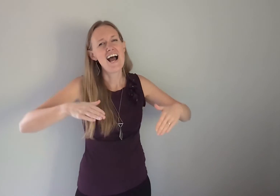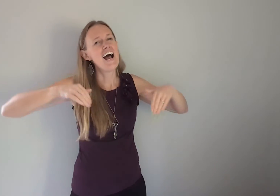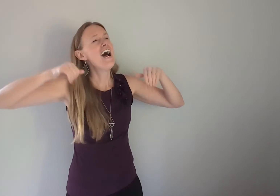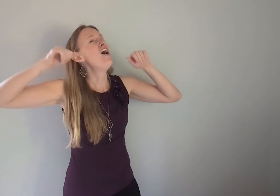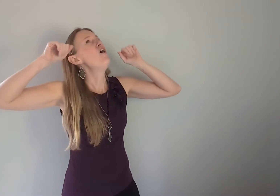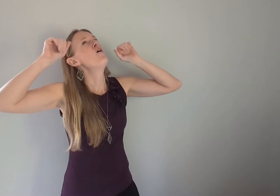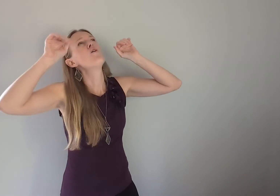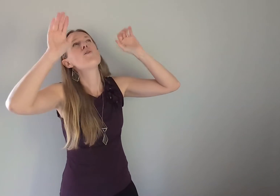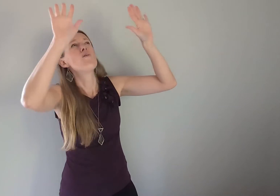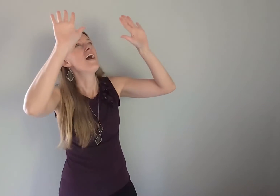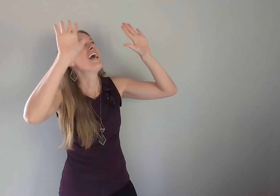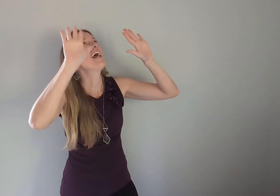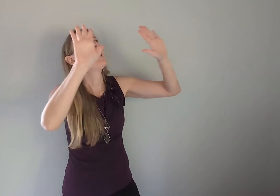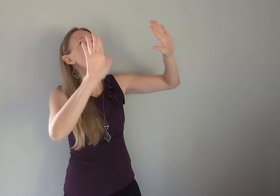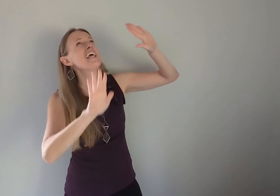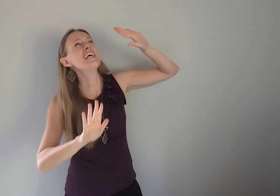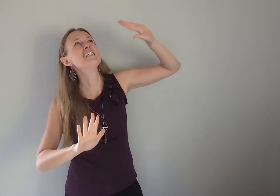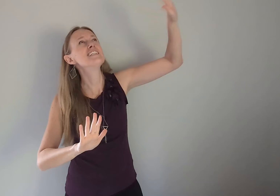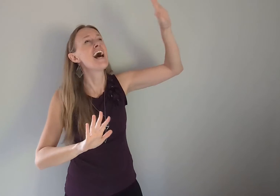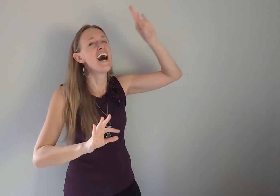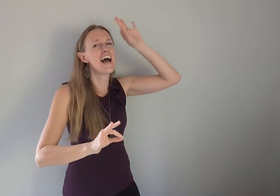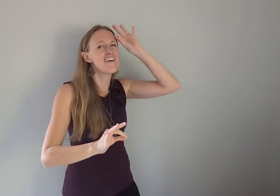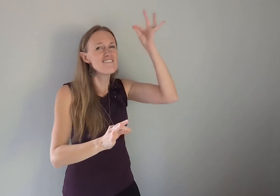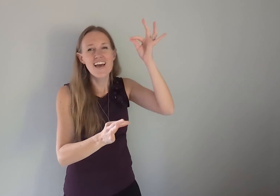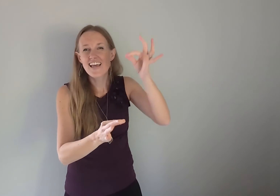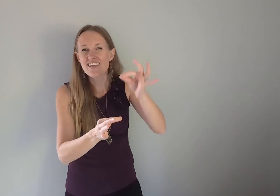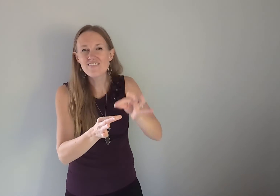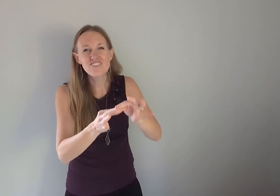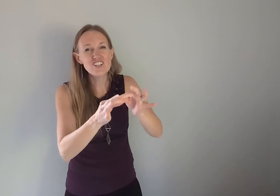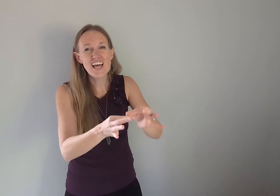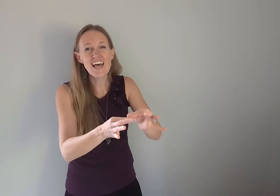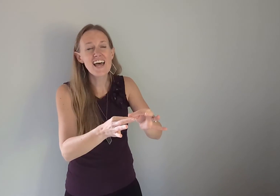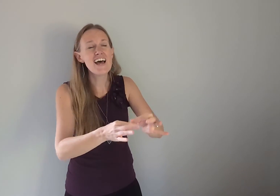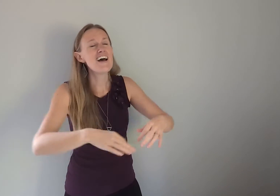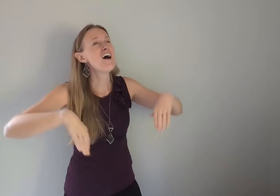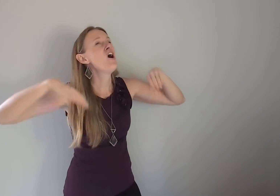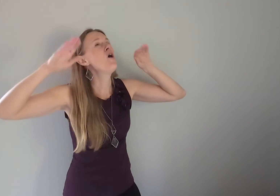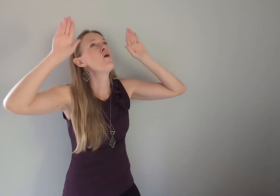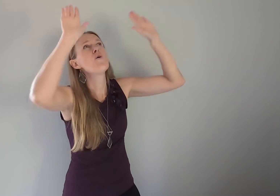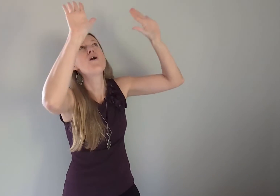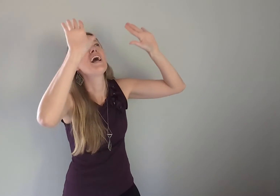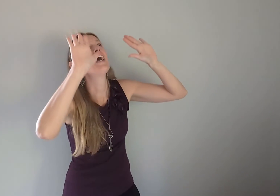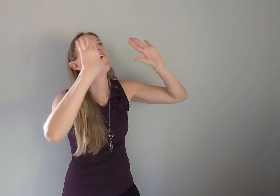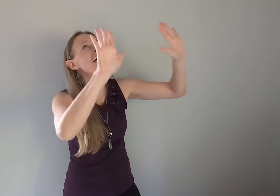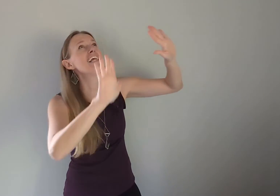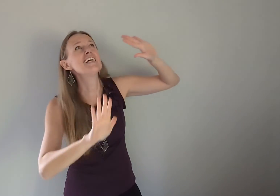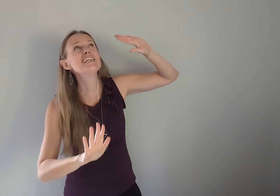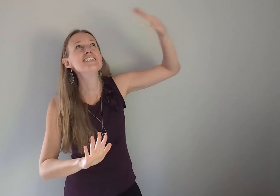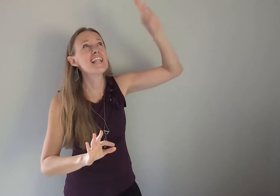beside. Great is thy faithfulness, great is